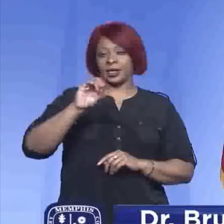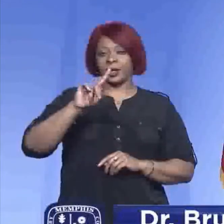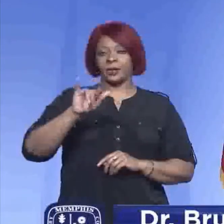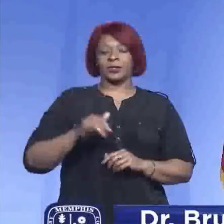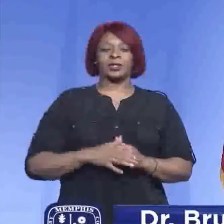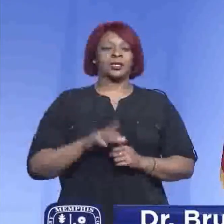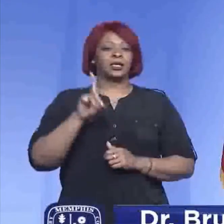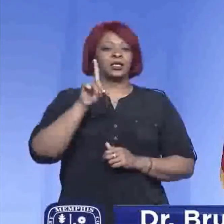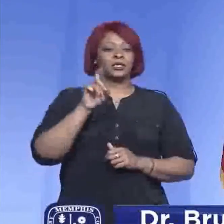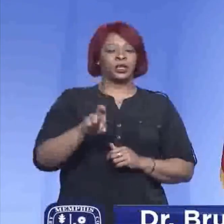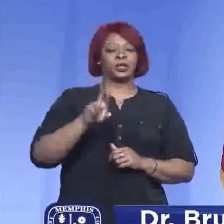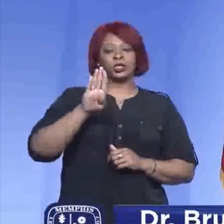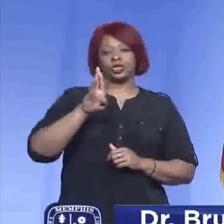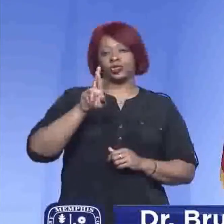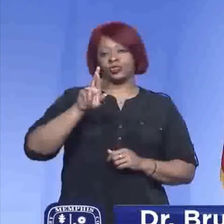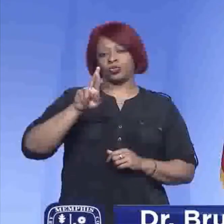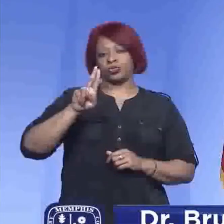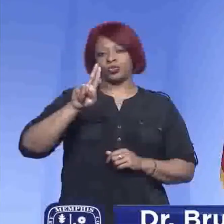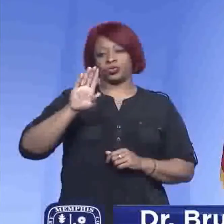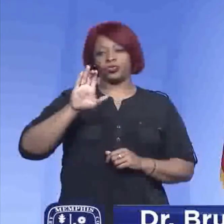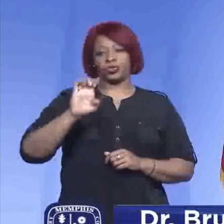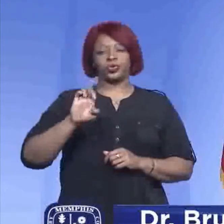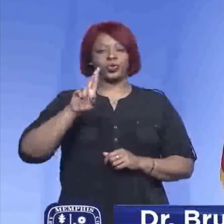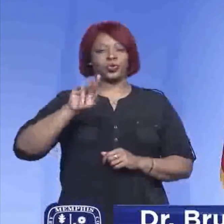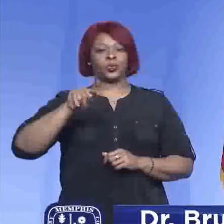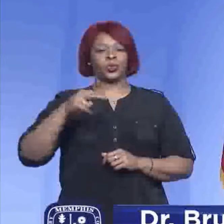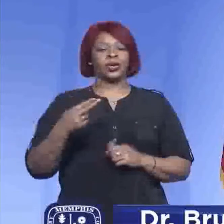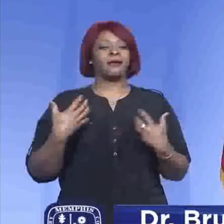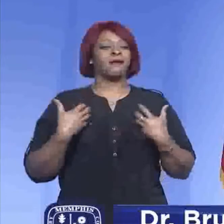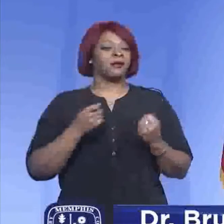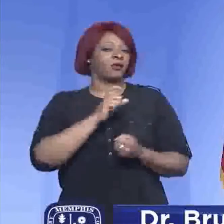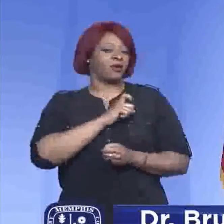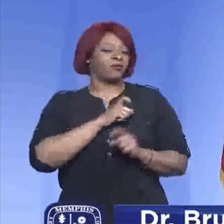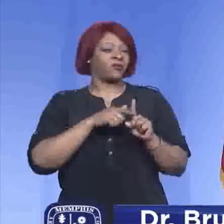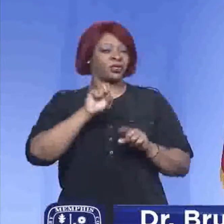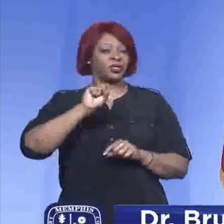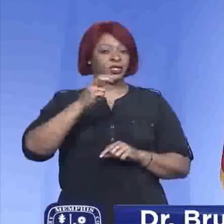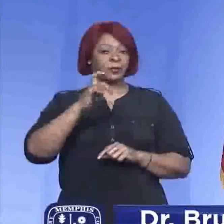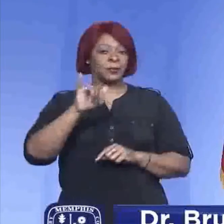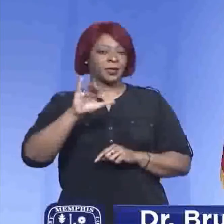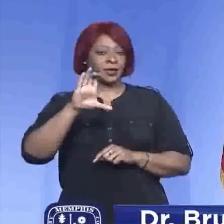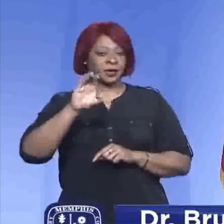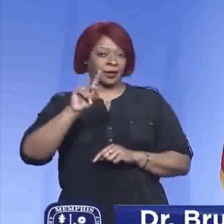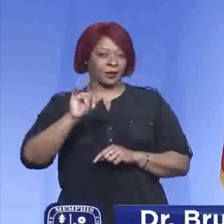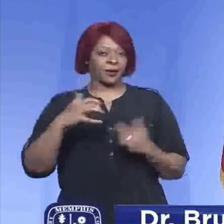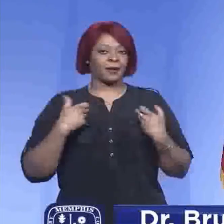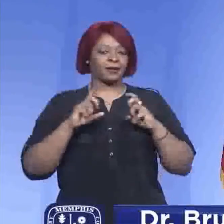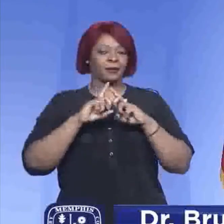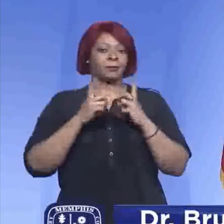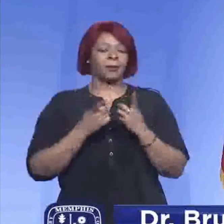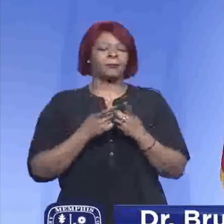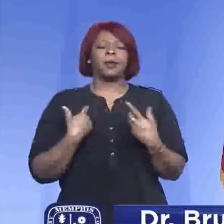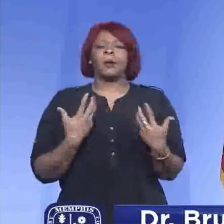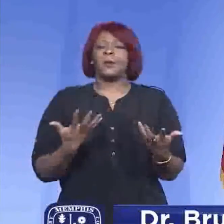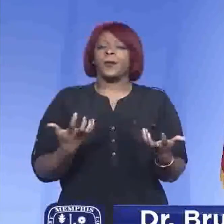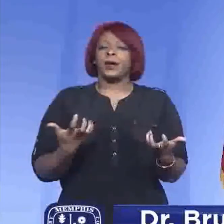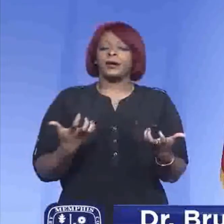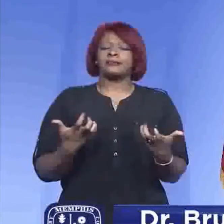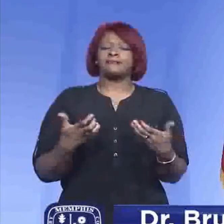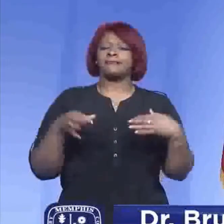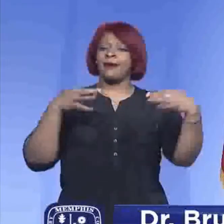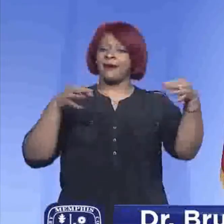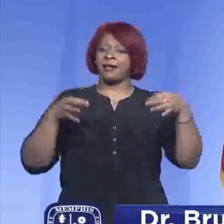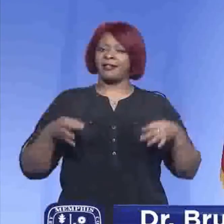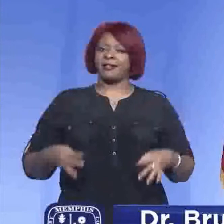I'm Dr. Bruce Randolph, the health officer for Shelby County Health Department. And I just want to highlight a